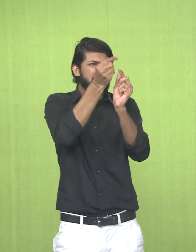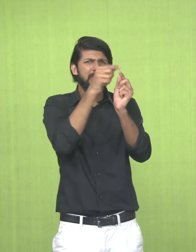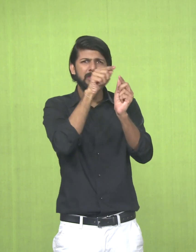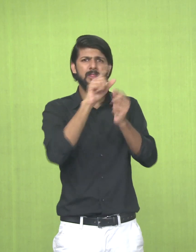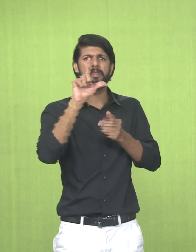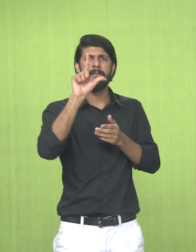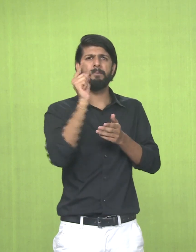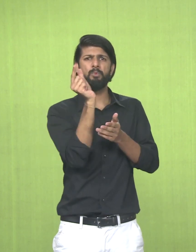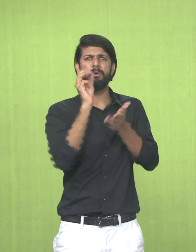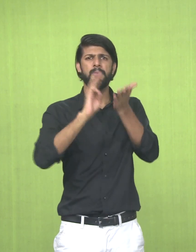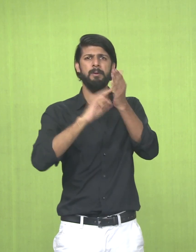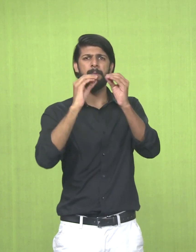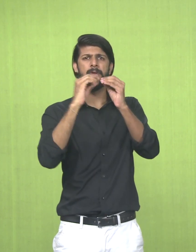which is in Nepal.